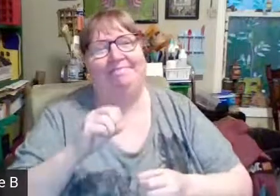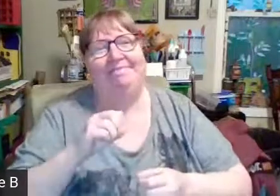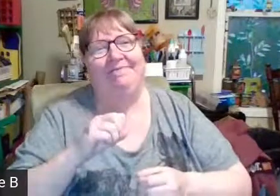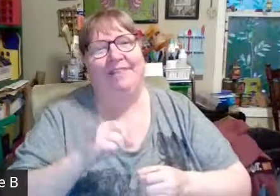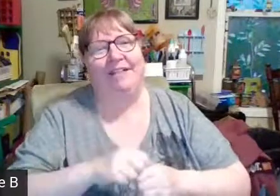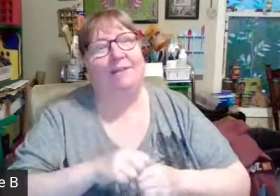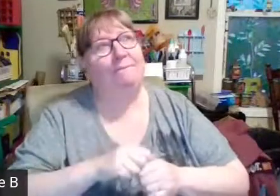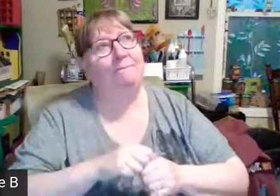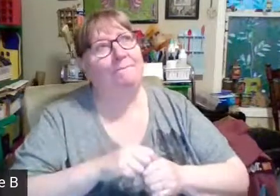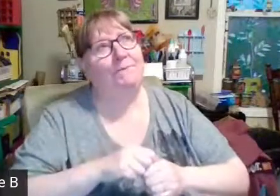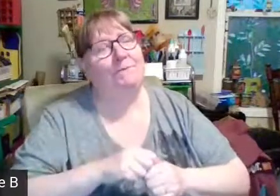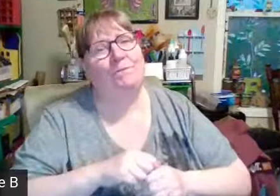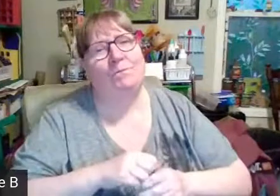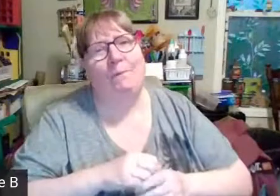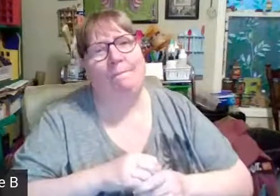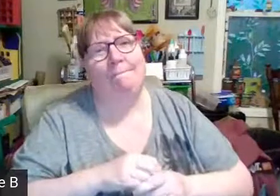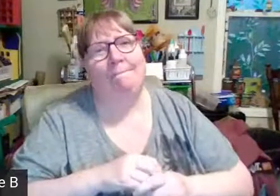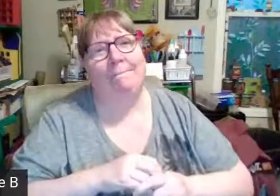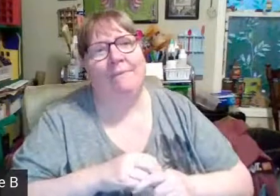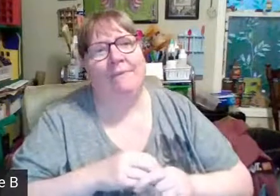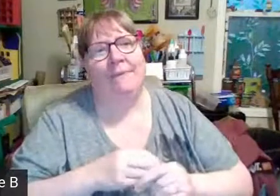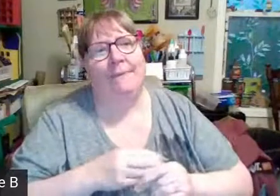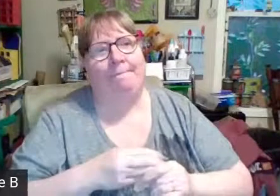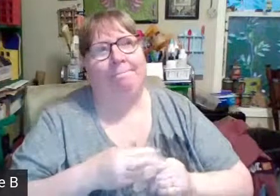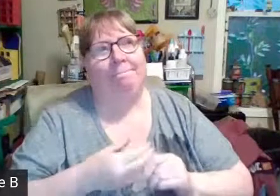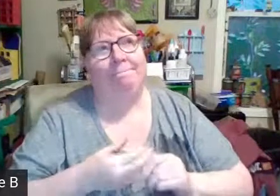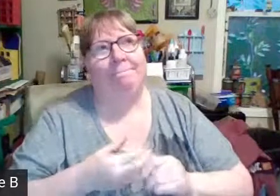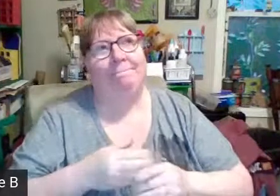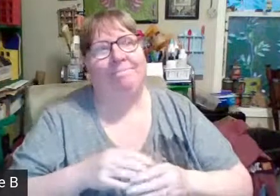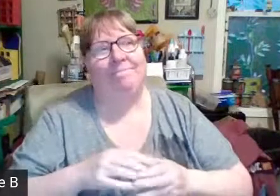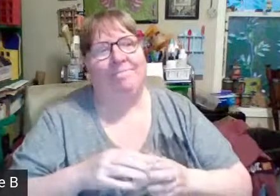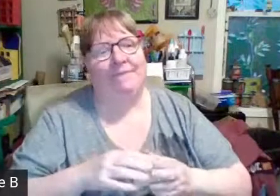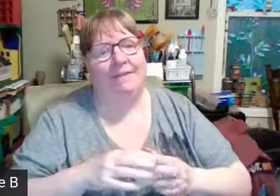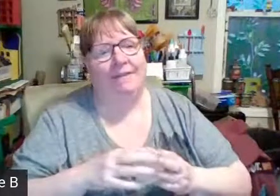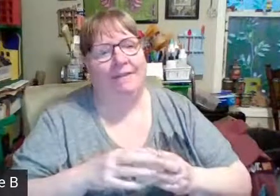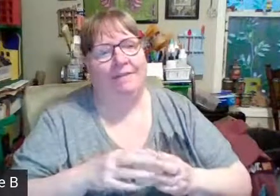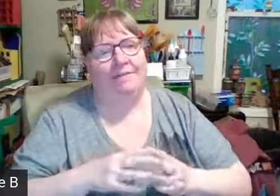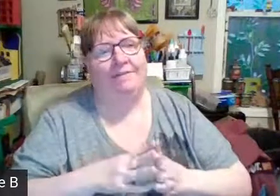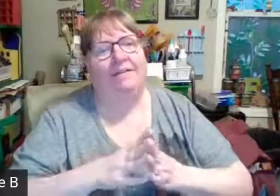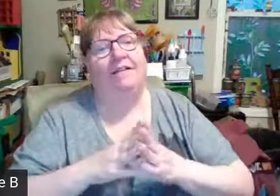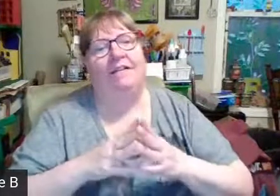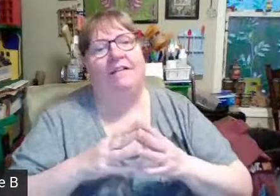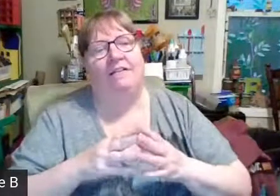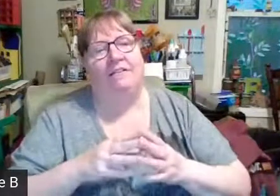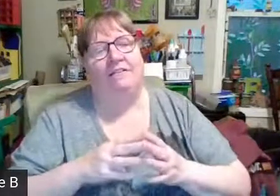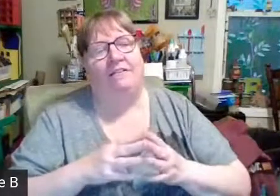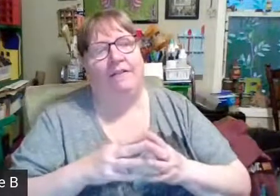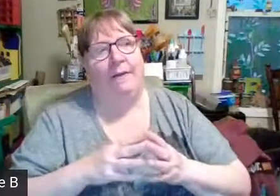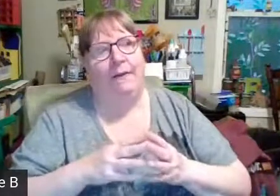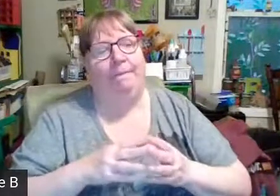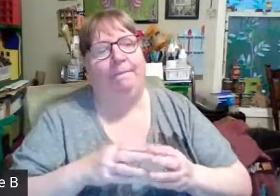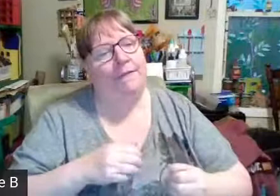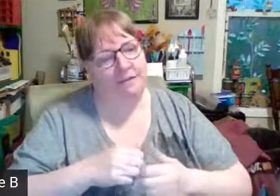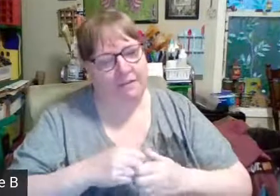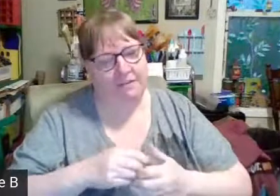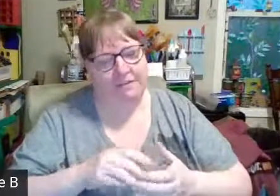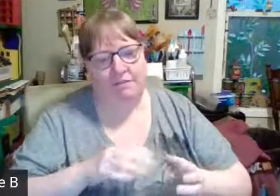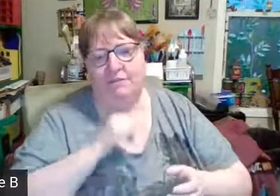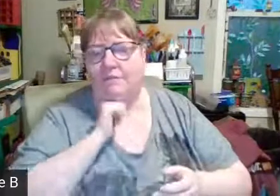receive that you really don't want. And so I take the don't wants actually more seriously than the do wants, because I don't want things